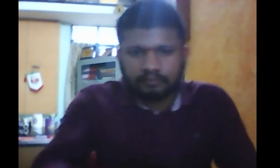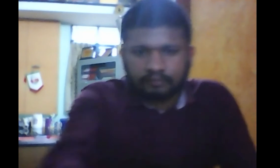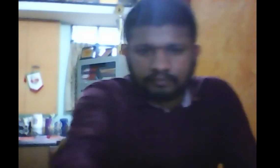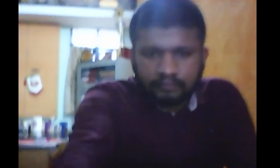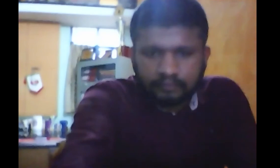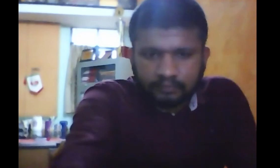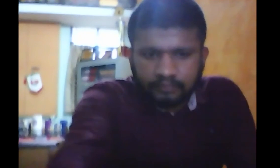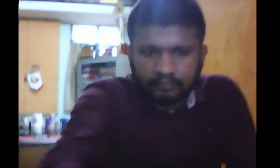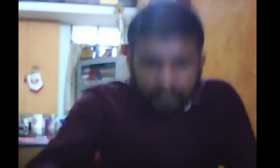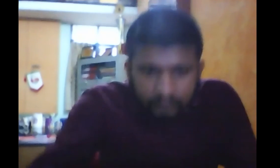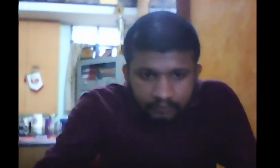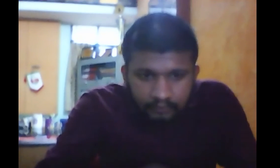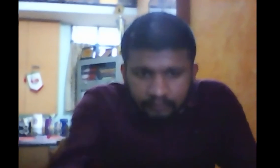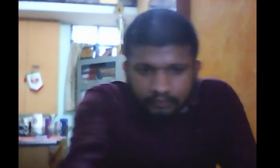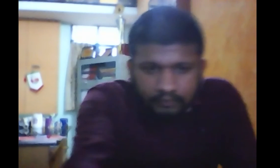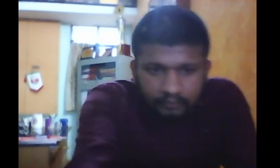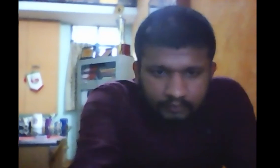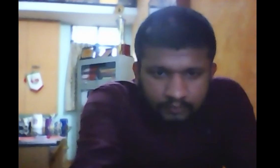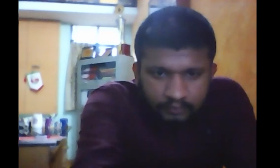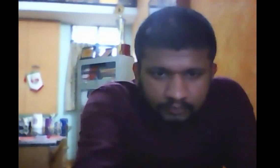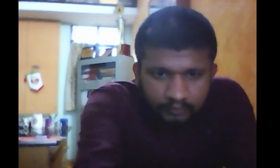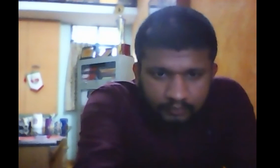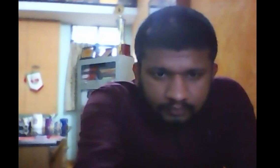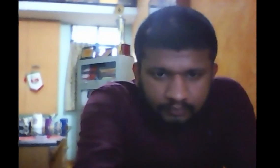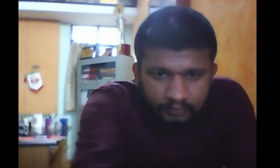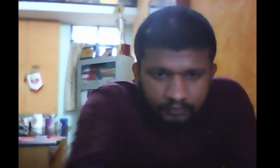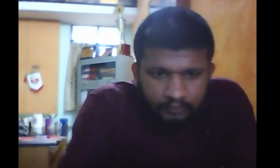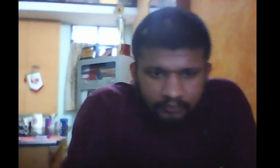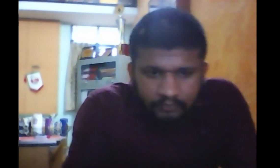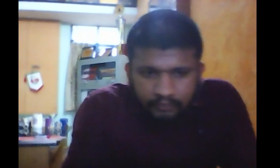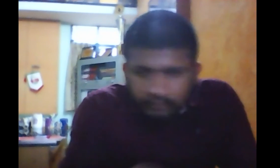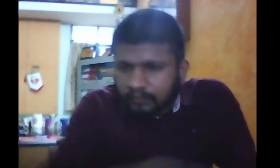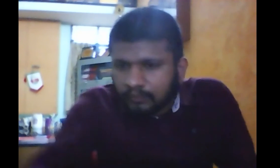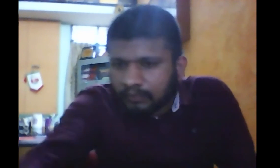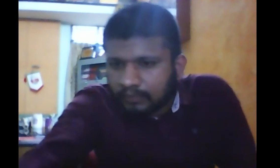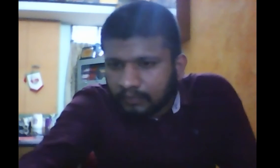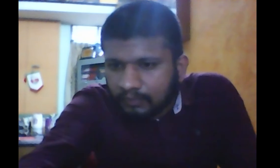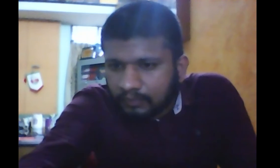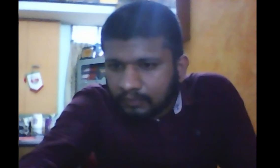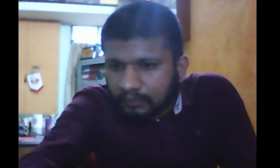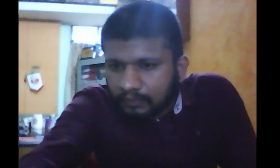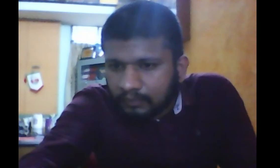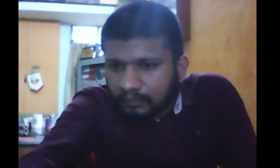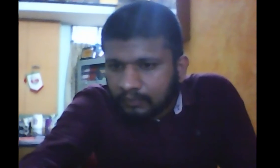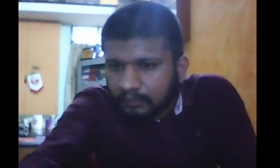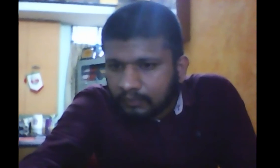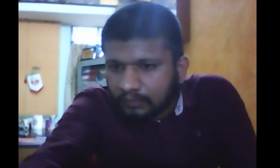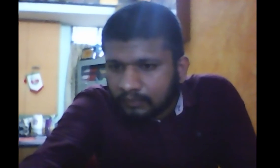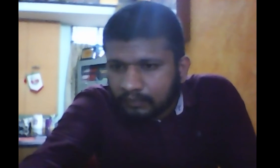Erin? Okay. Okay. Hemant, you can start. Why are you sad? Why are